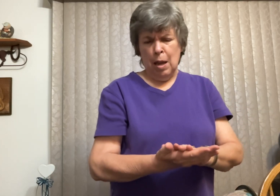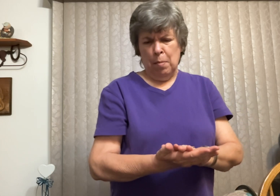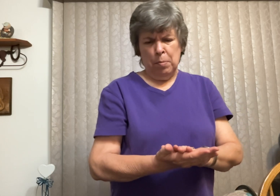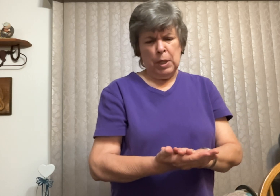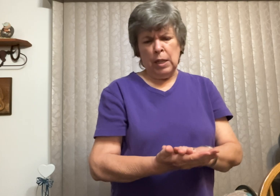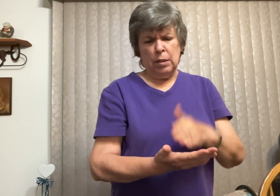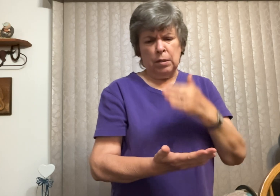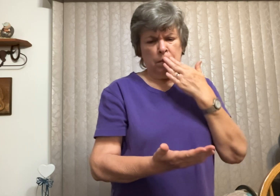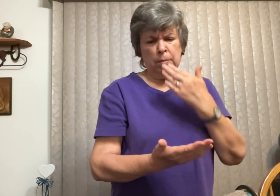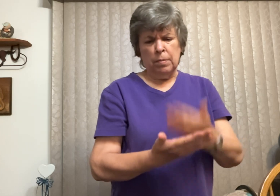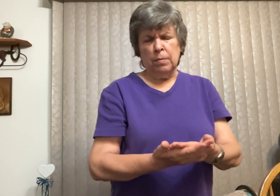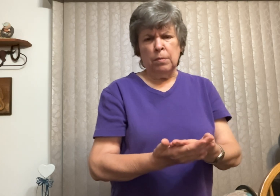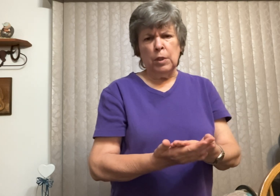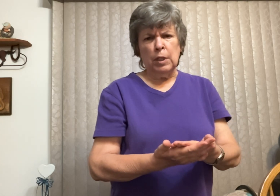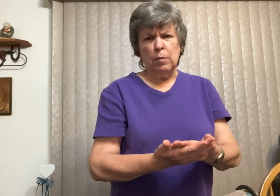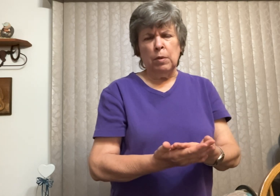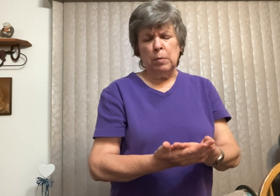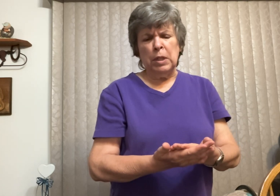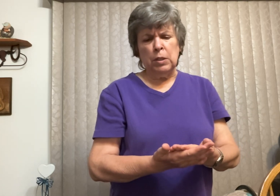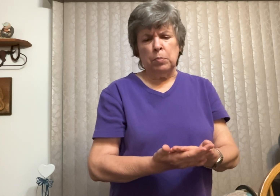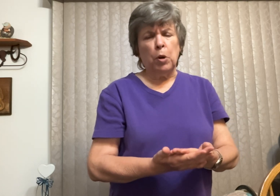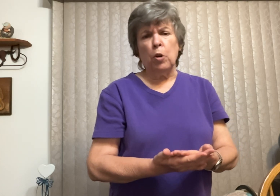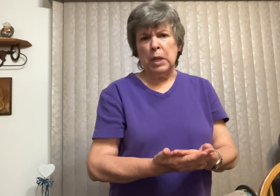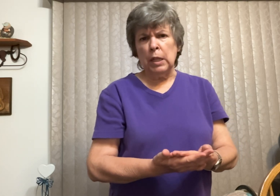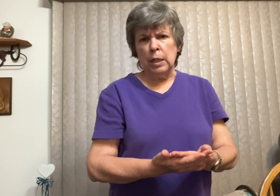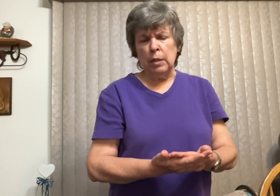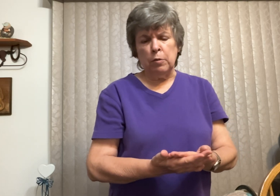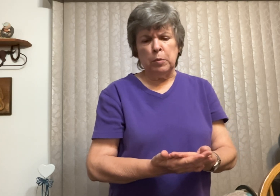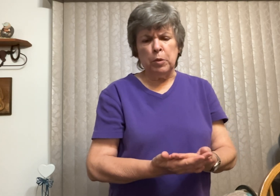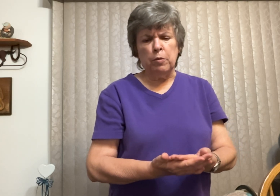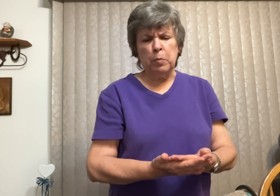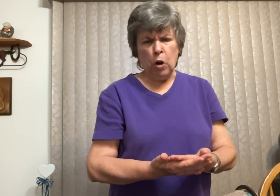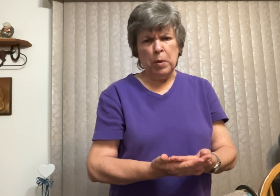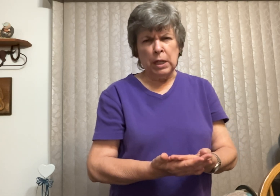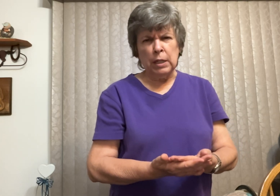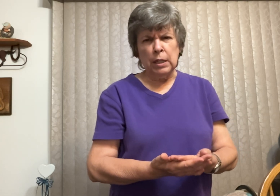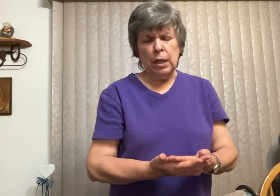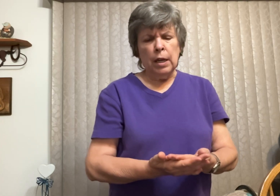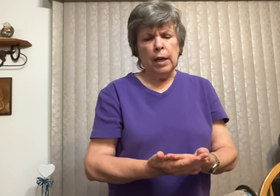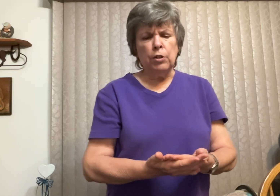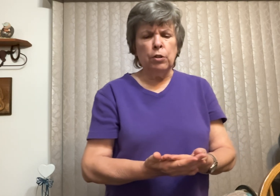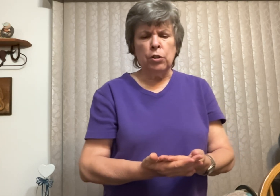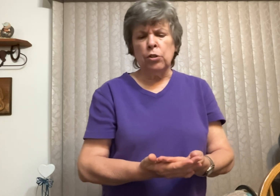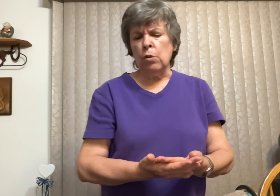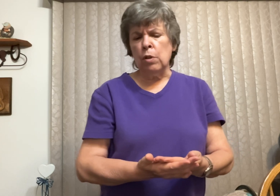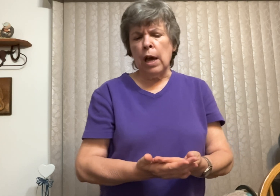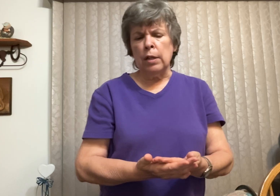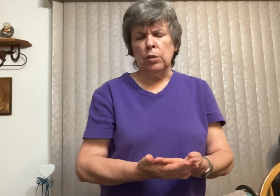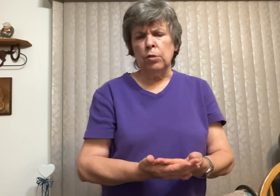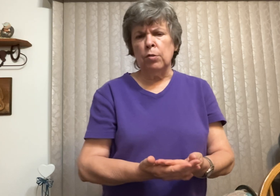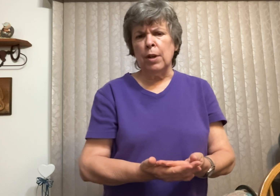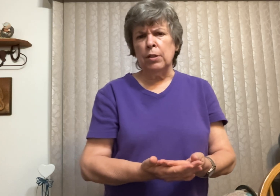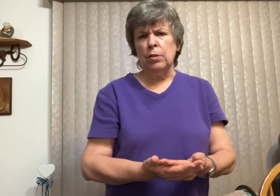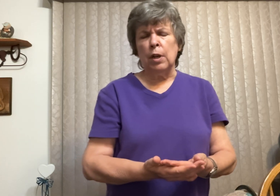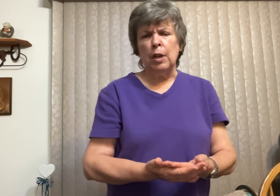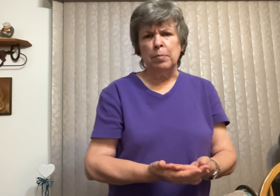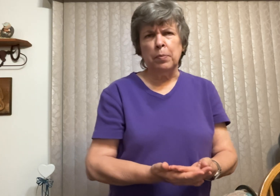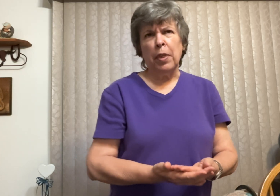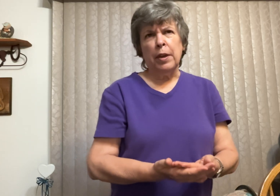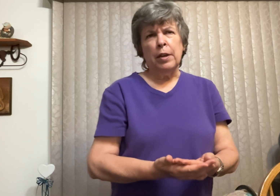but that's really, it means permanently. It was moved permanently. And you can show that in two ways. I